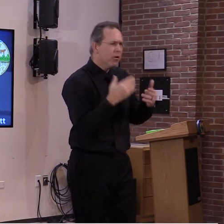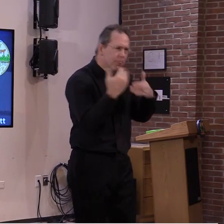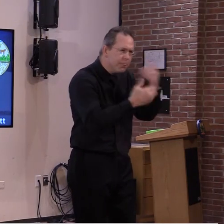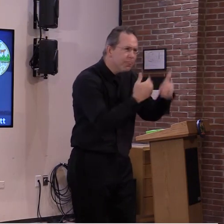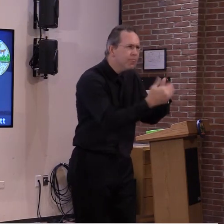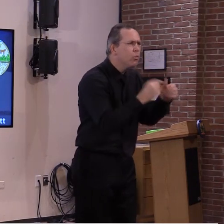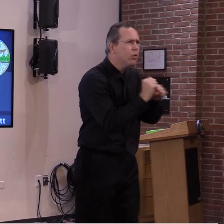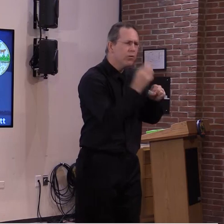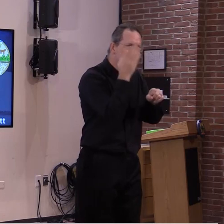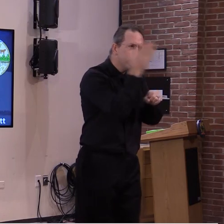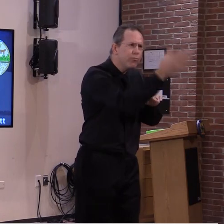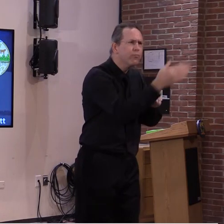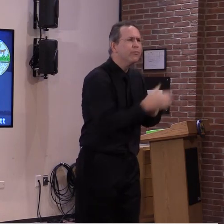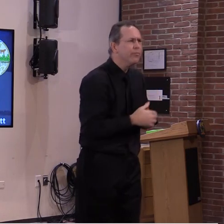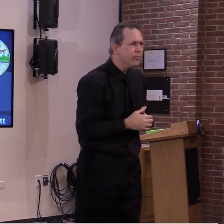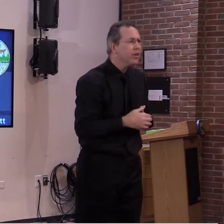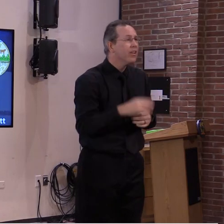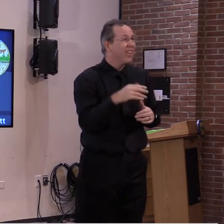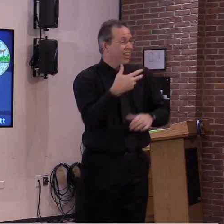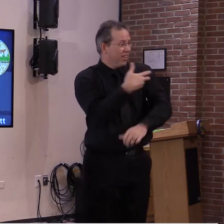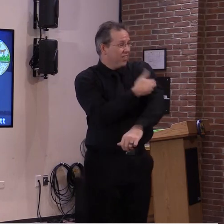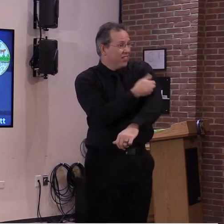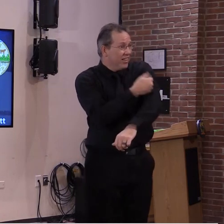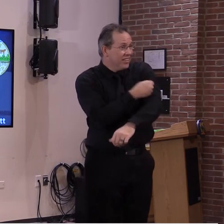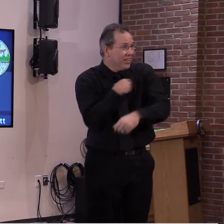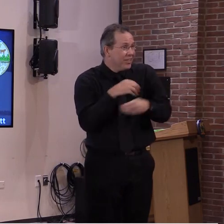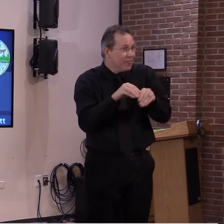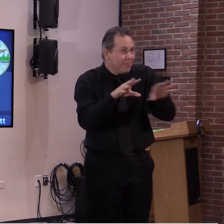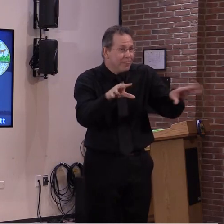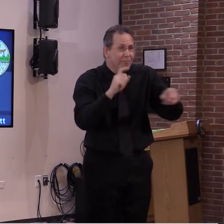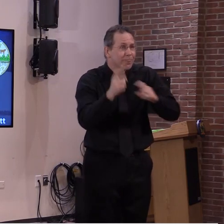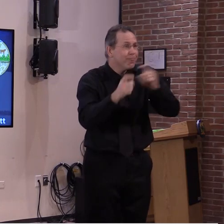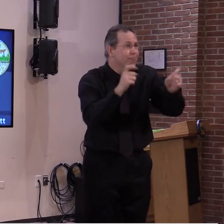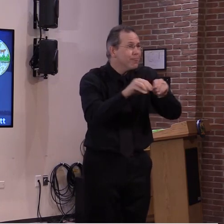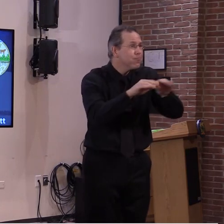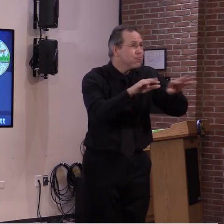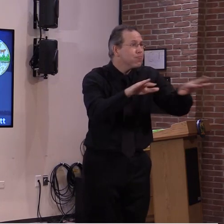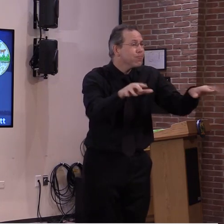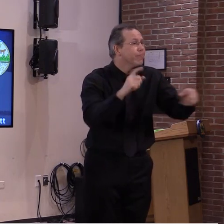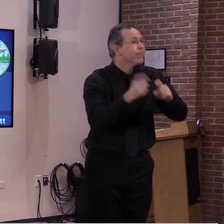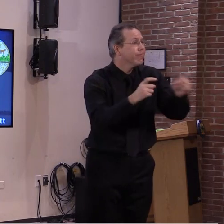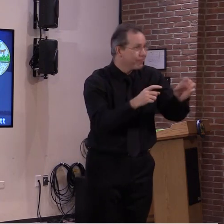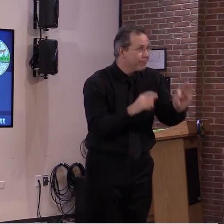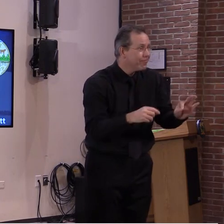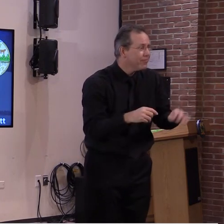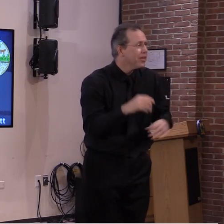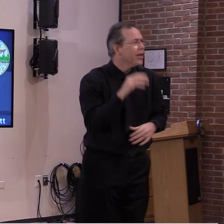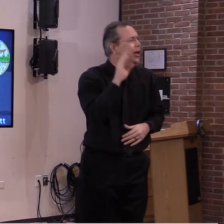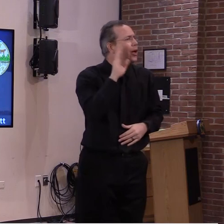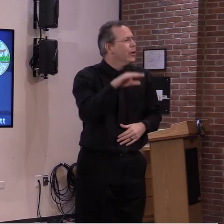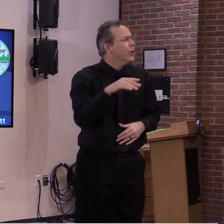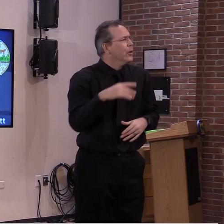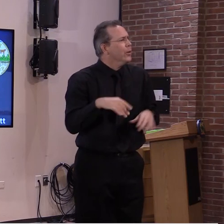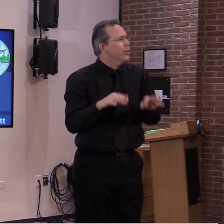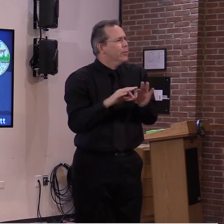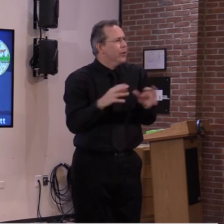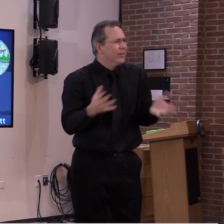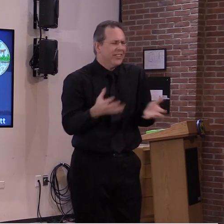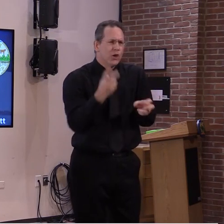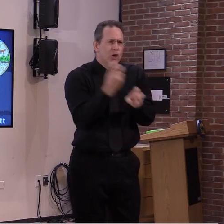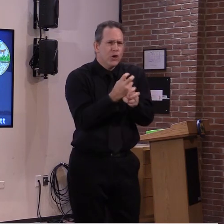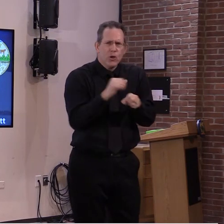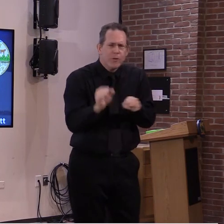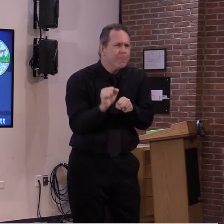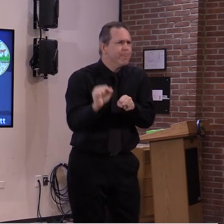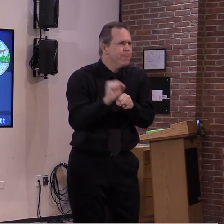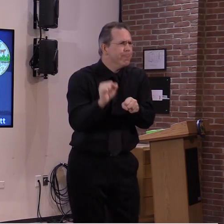vaccines distributed to more Vermonters. I know this continues to be hard, but let's remember why we're